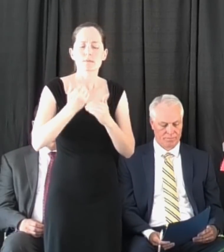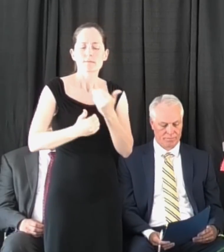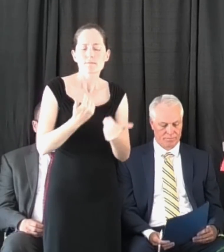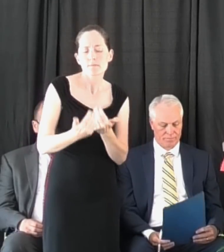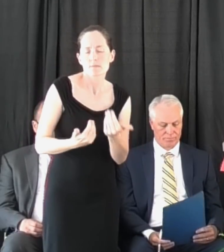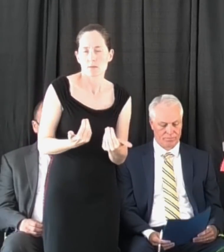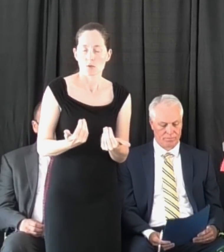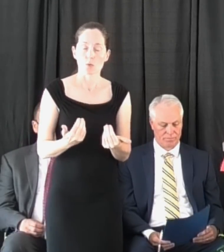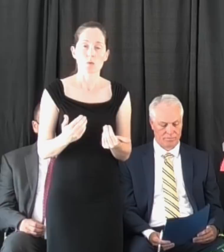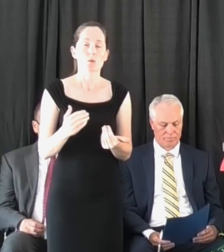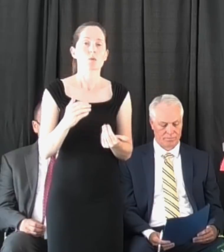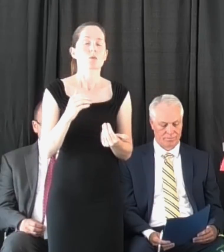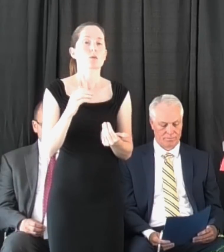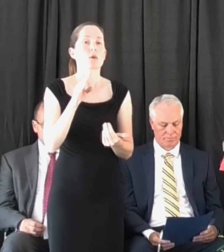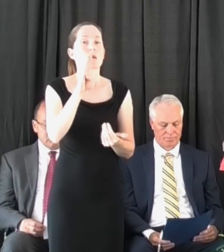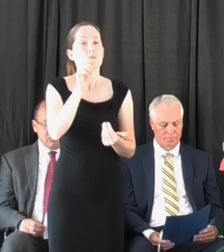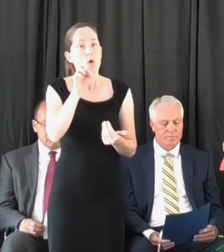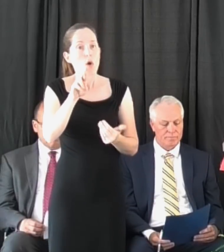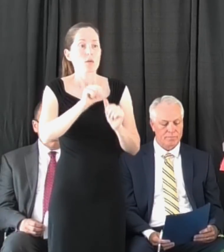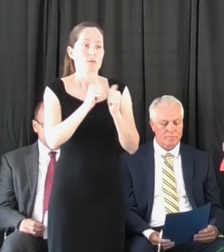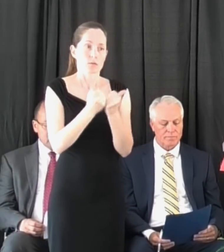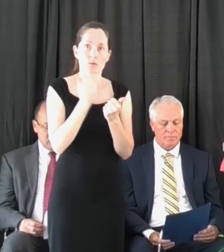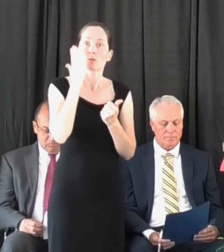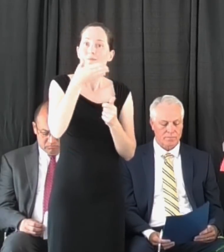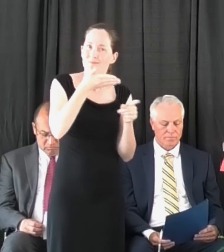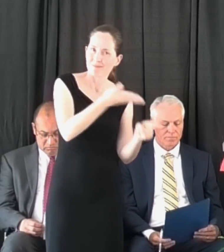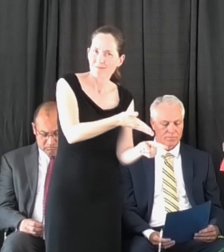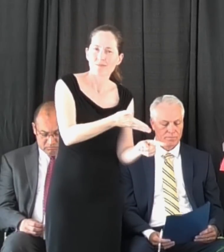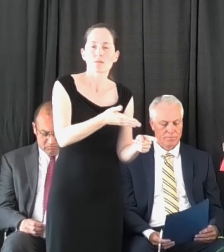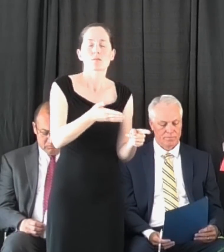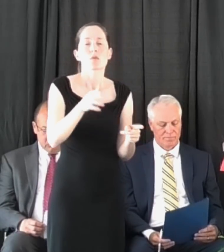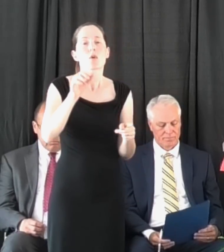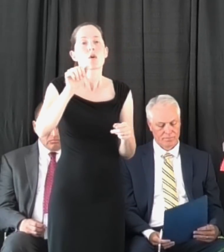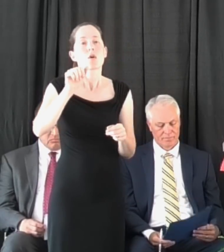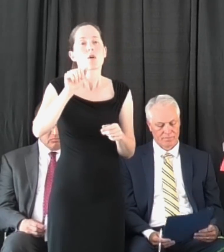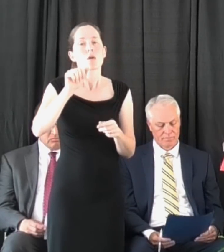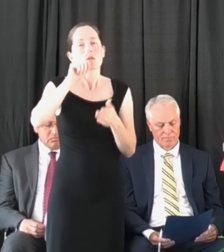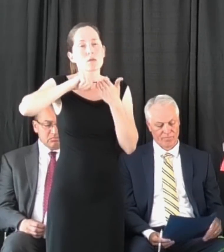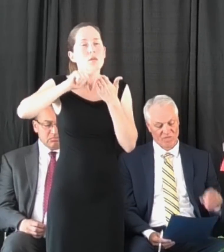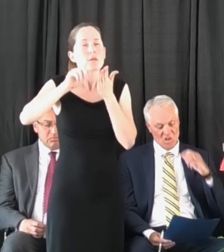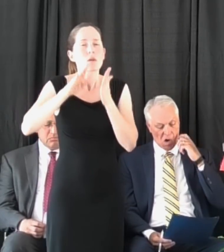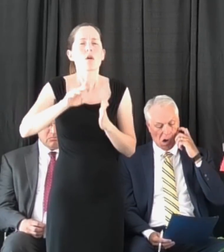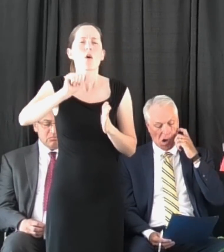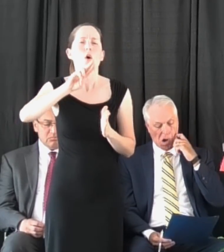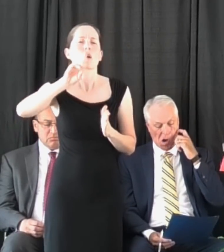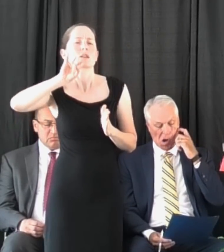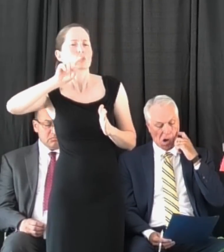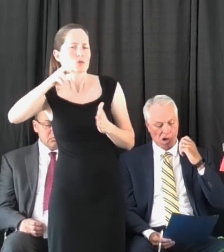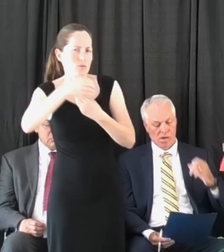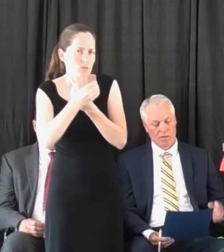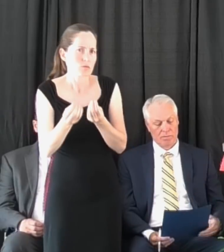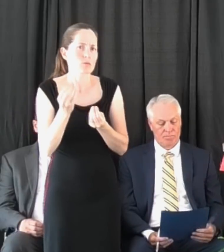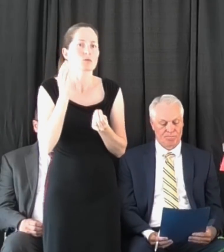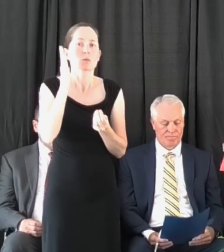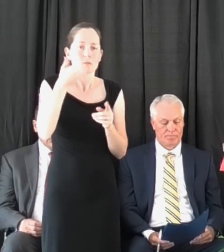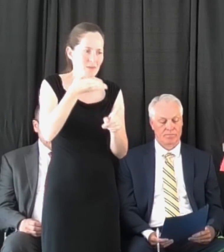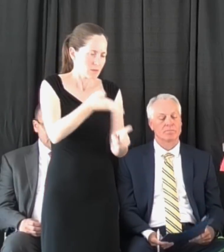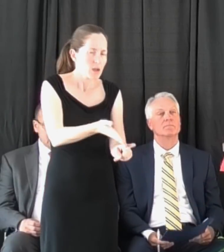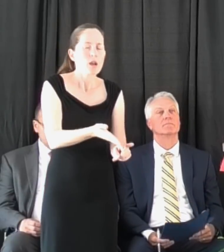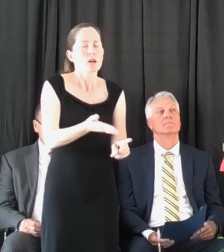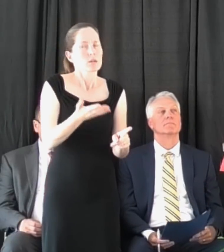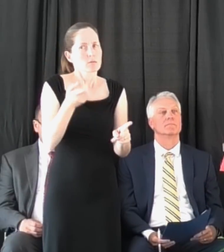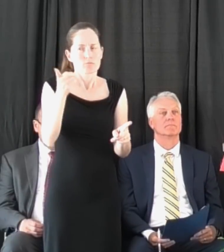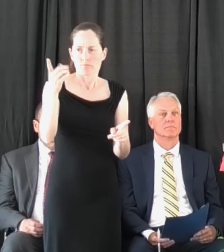the bar associations, Craig Glendenning and the auditor's office, the county council. Everyone gave input. The